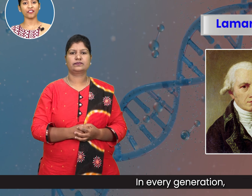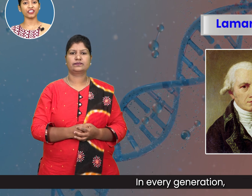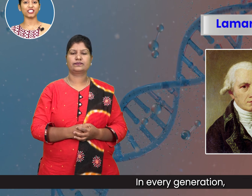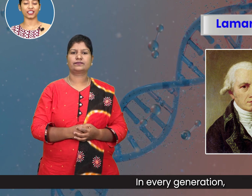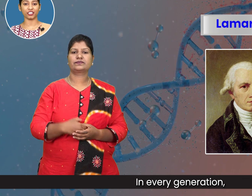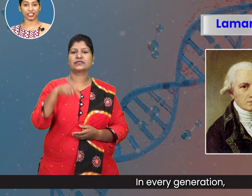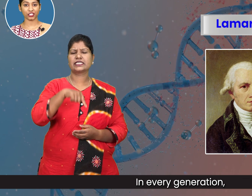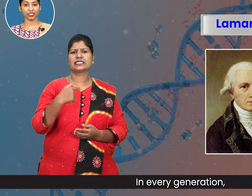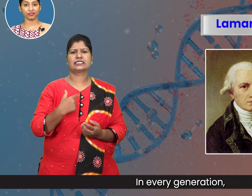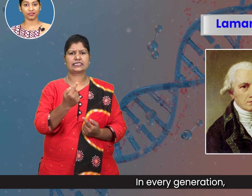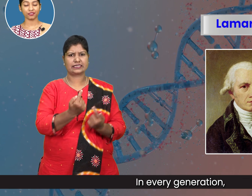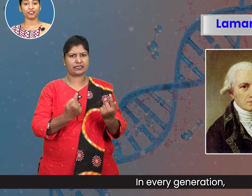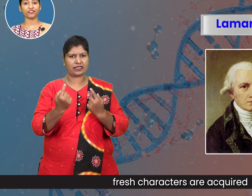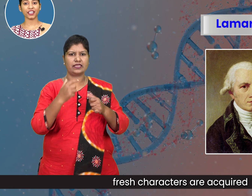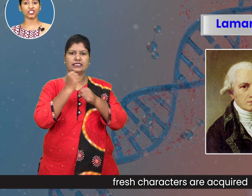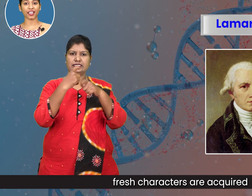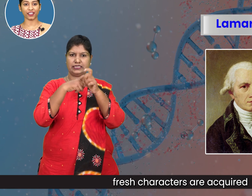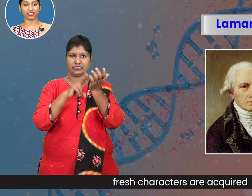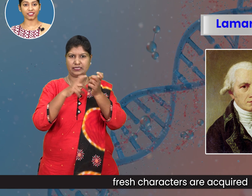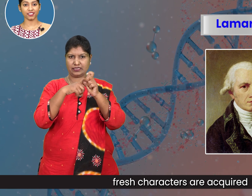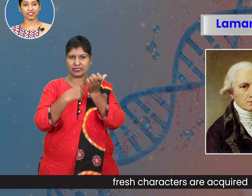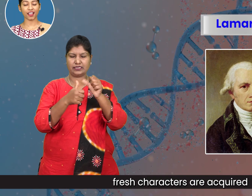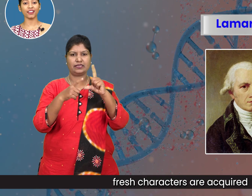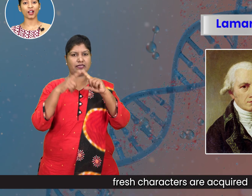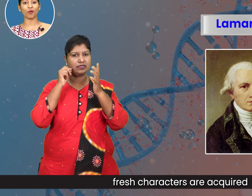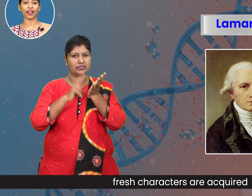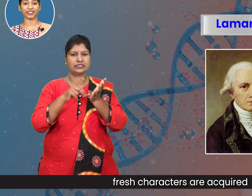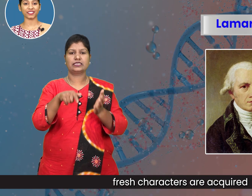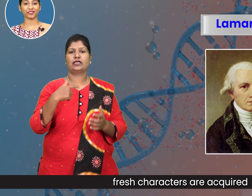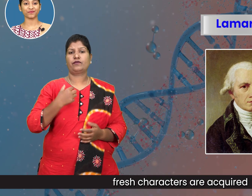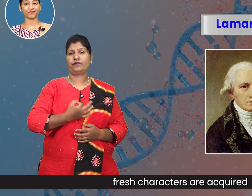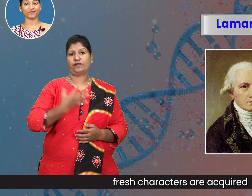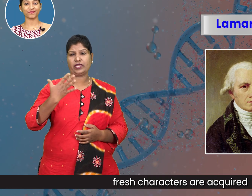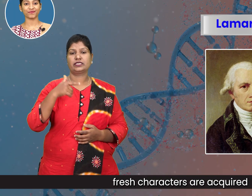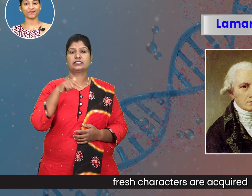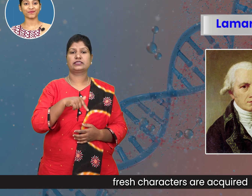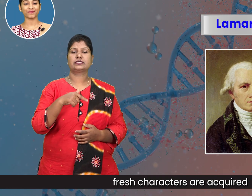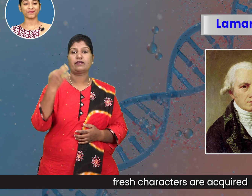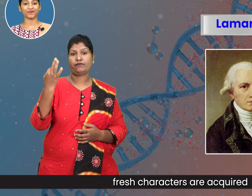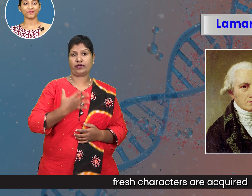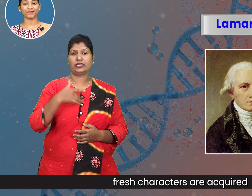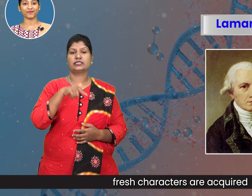In every generation, fresh characters are acquired.